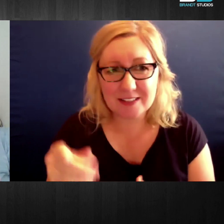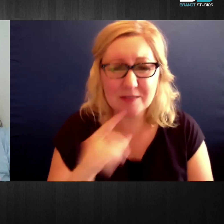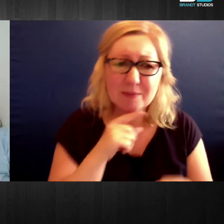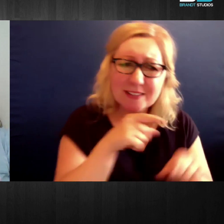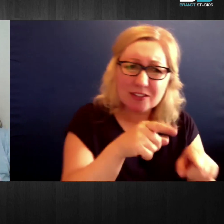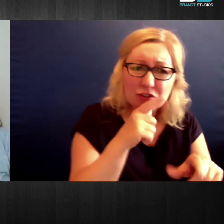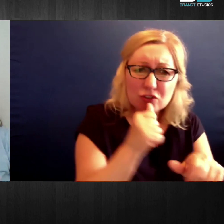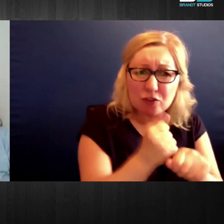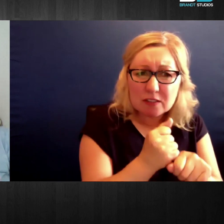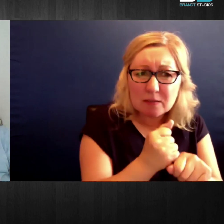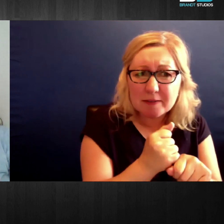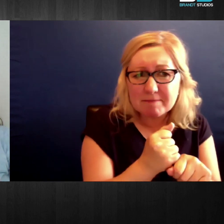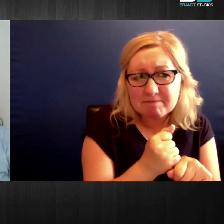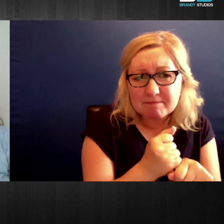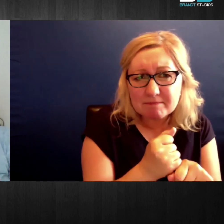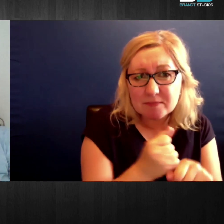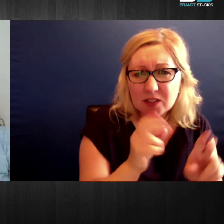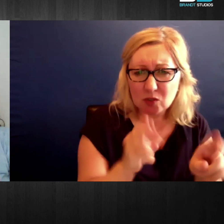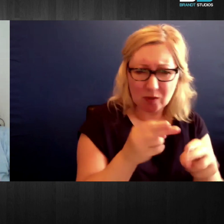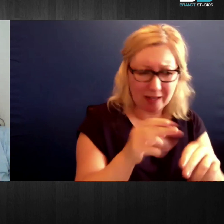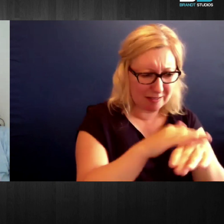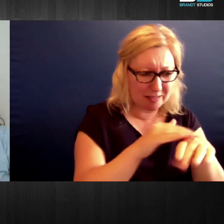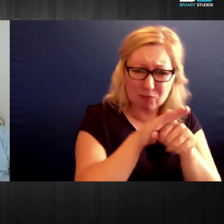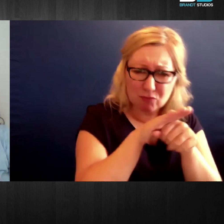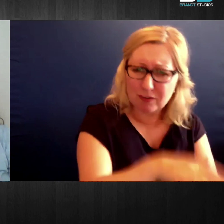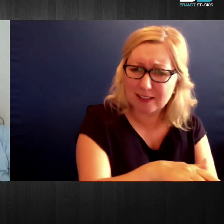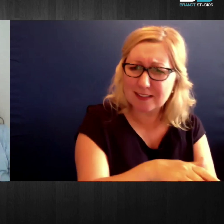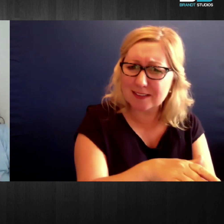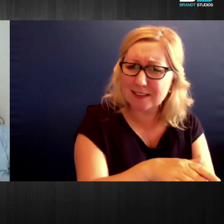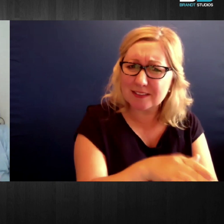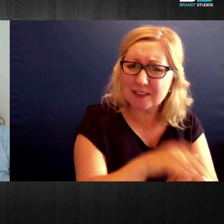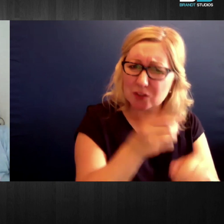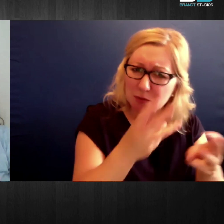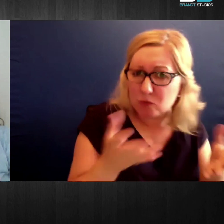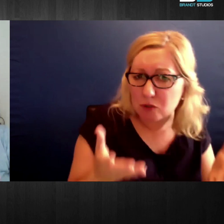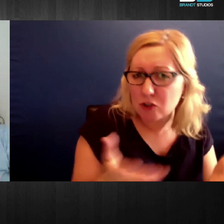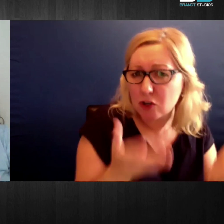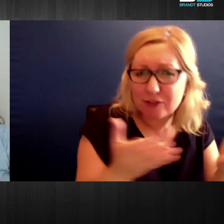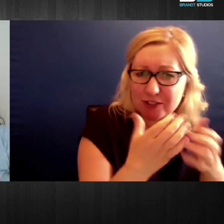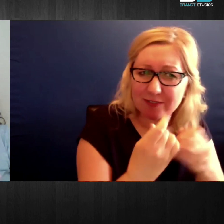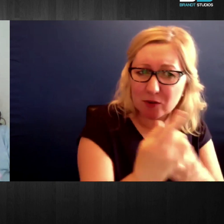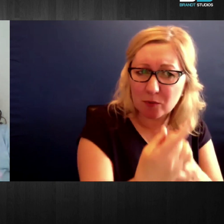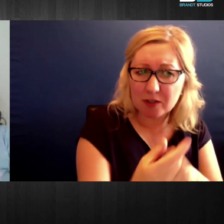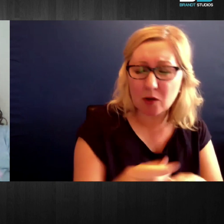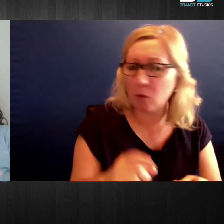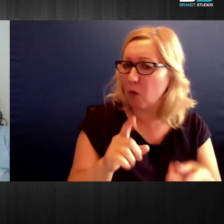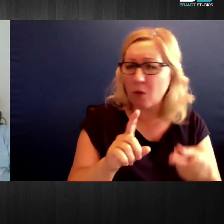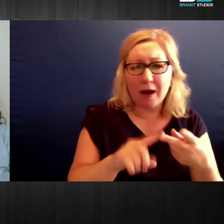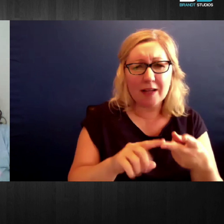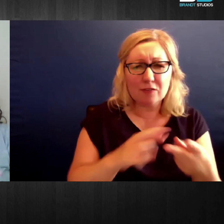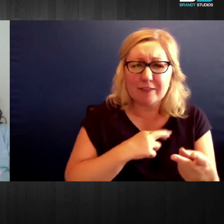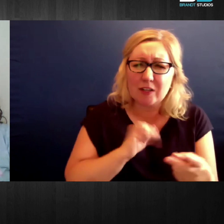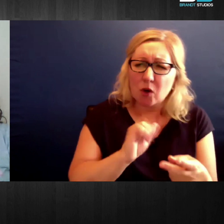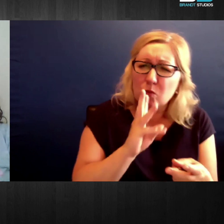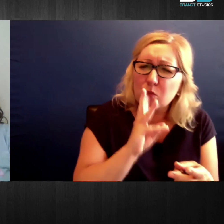towards everyone. And she's really encouraging with all her songs that she sings. Yeah, and she's so diverse in her words and everything she does. Yeah.